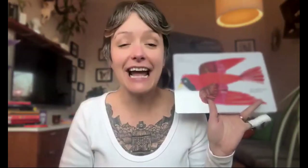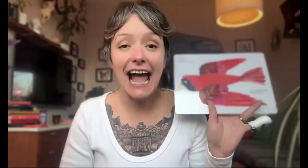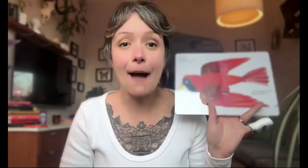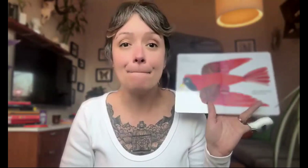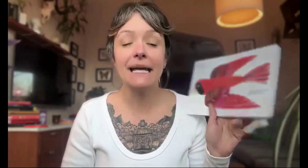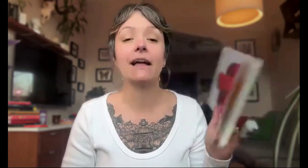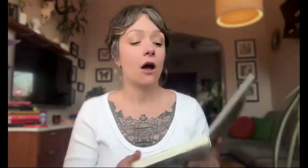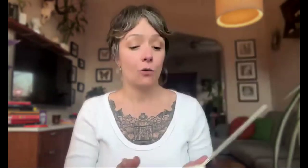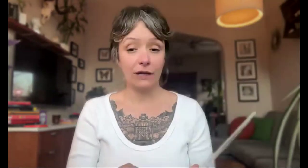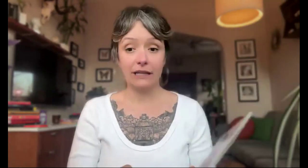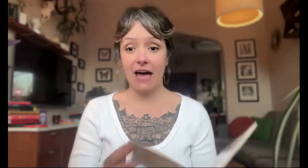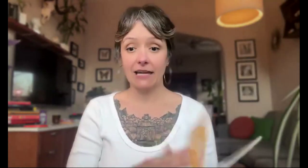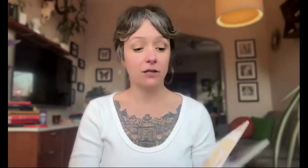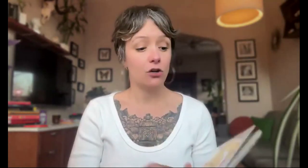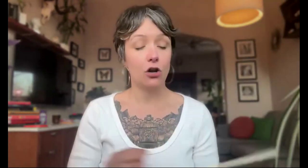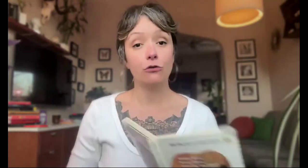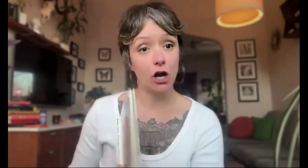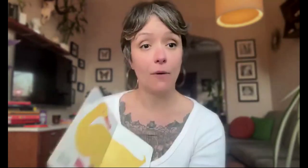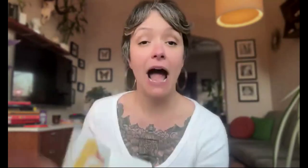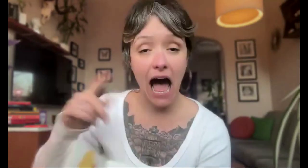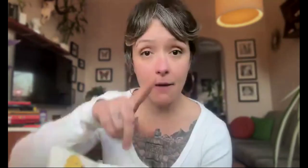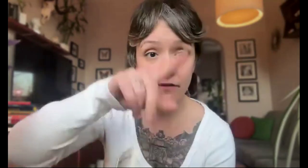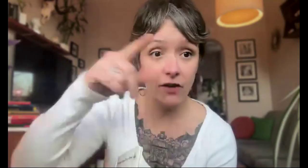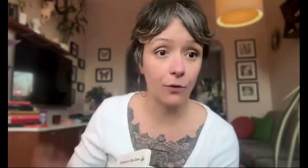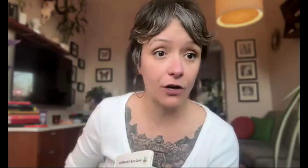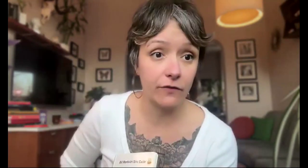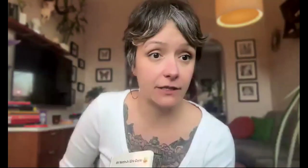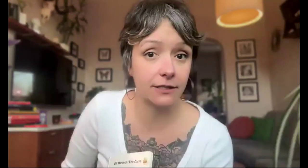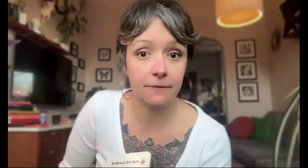looking at me. Really fast. No joke. How many of y'all were nervous?